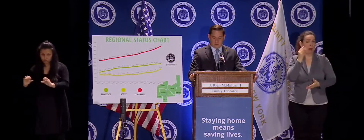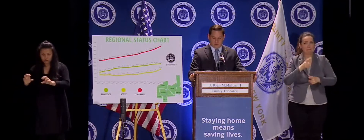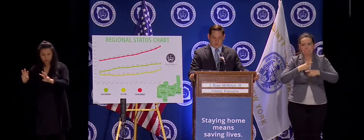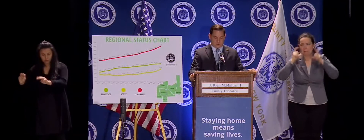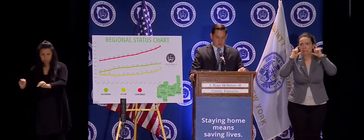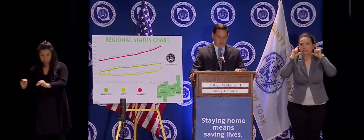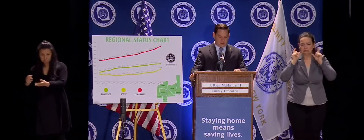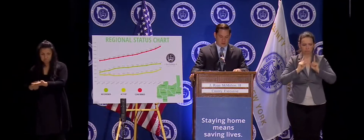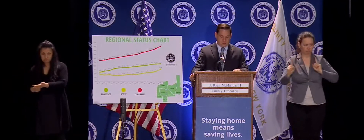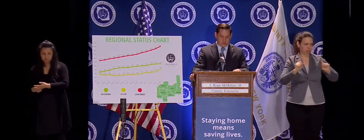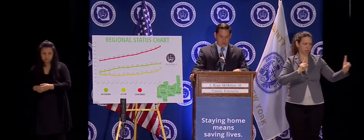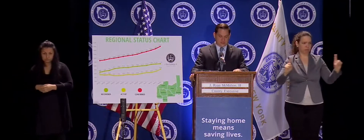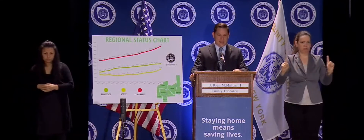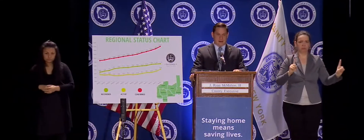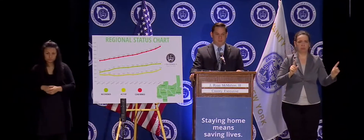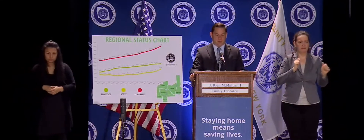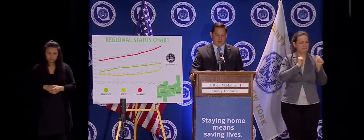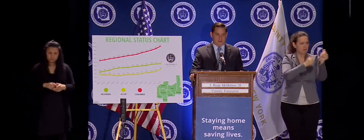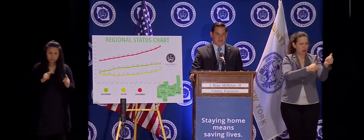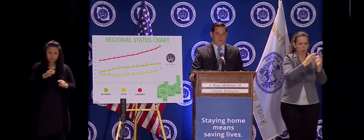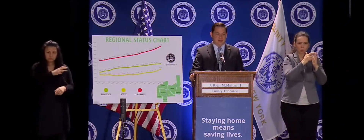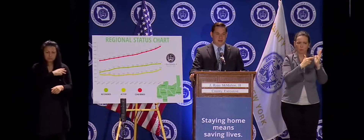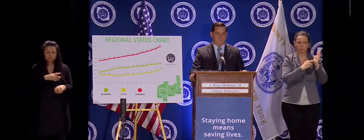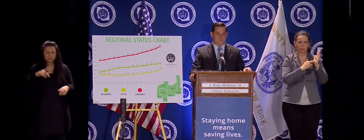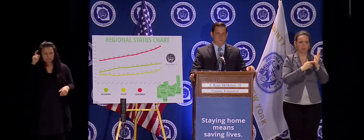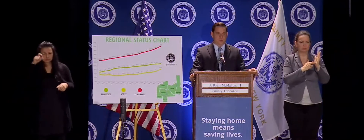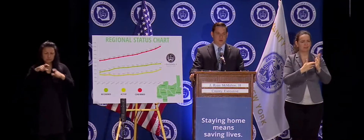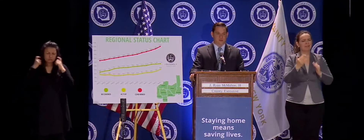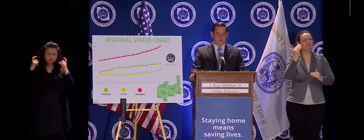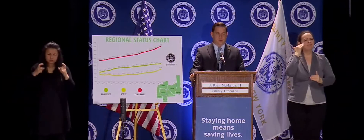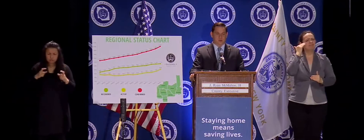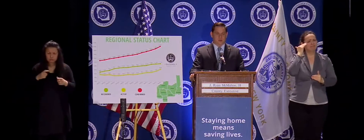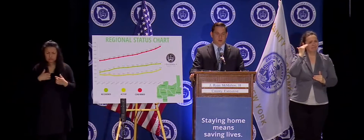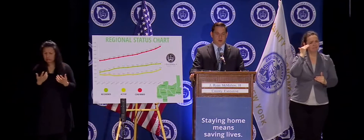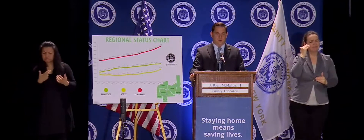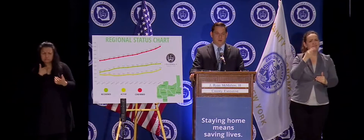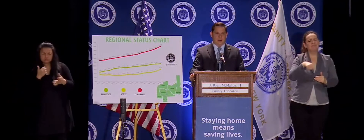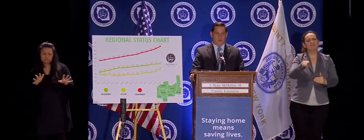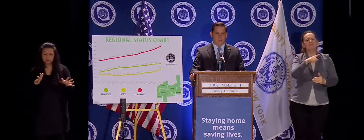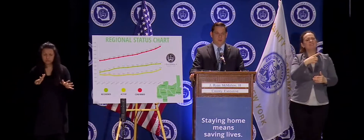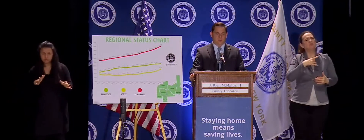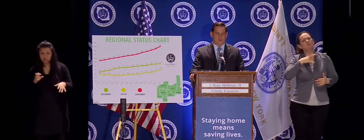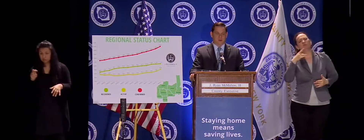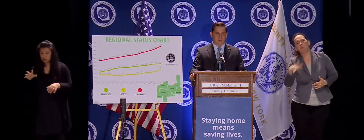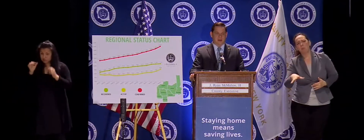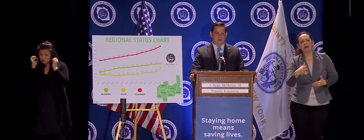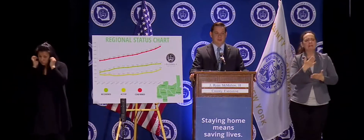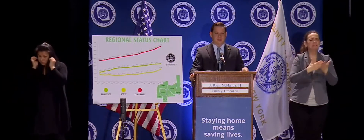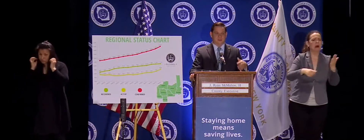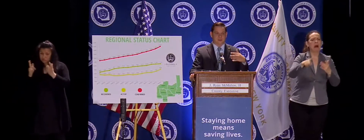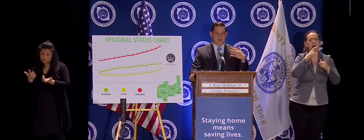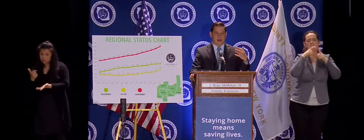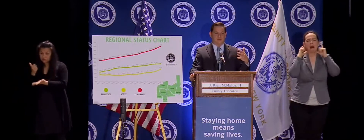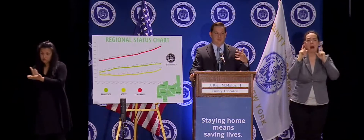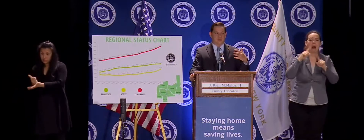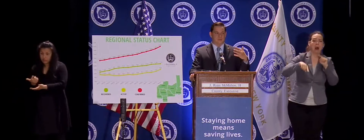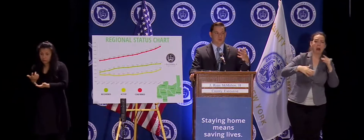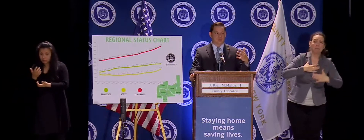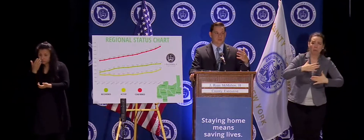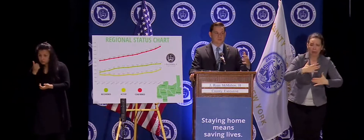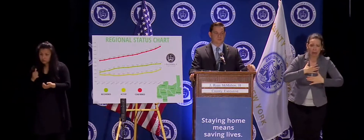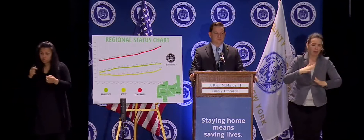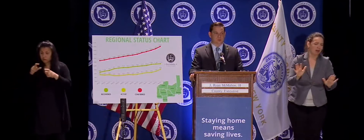a problem with. I appreciate that, but at the same time, it also will help from having saliva